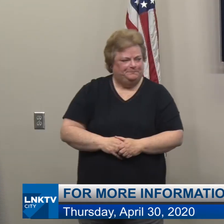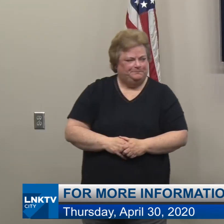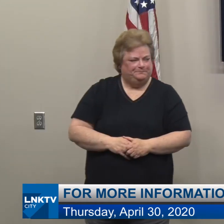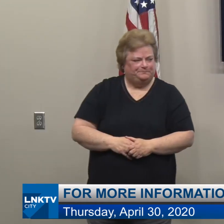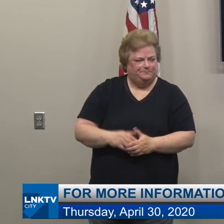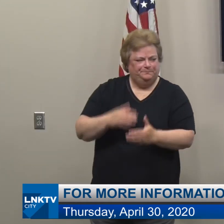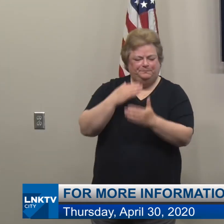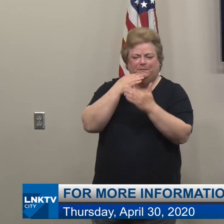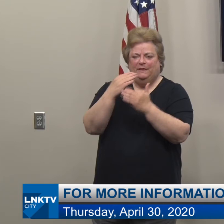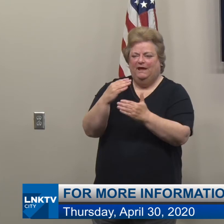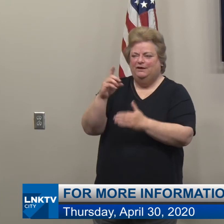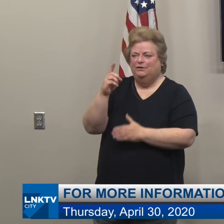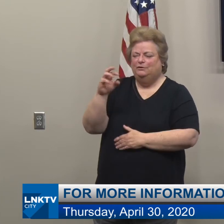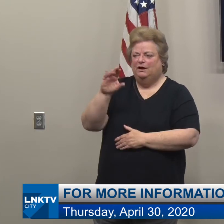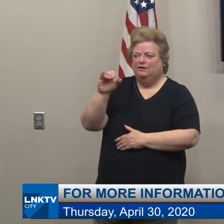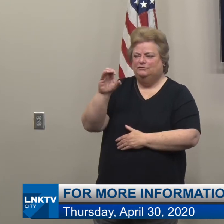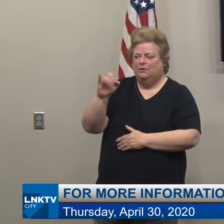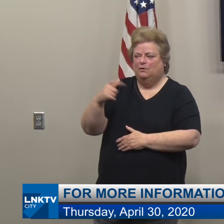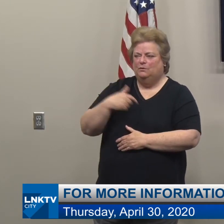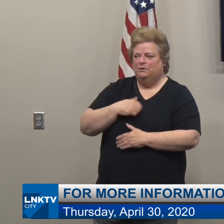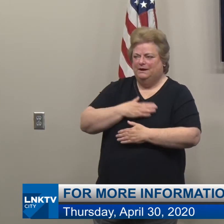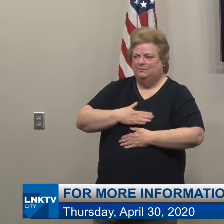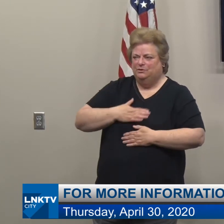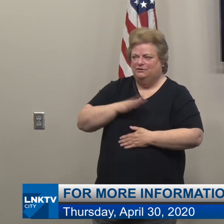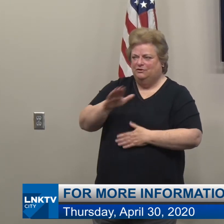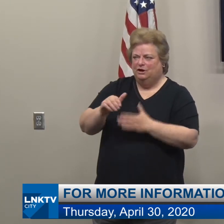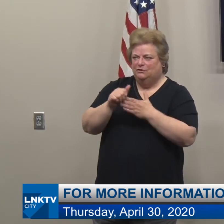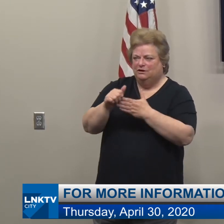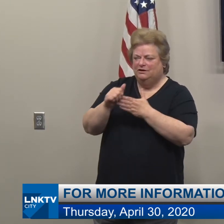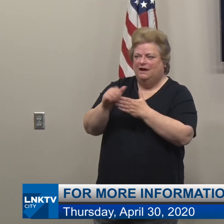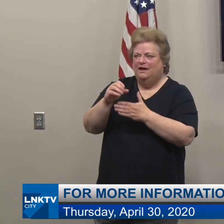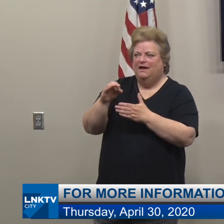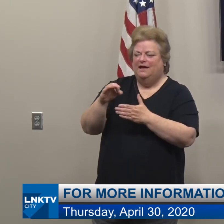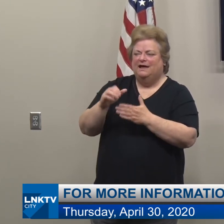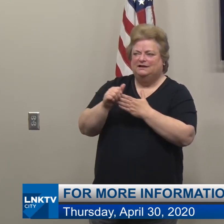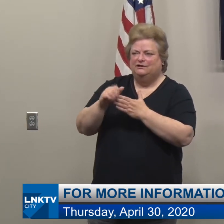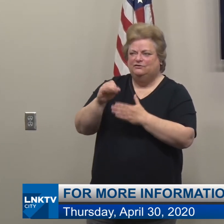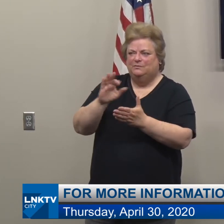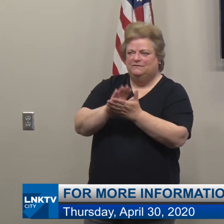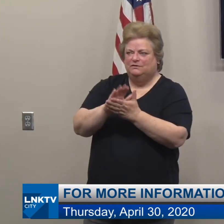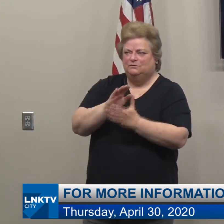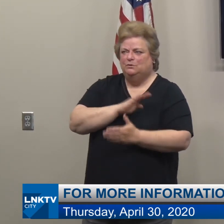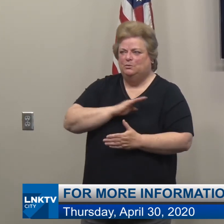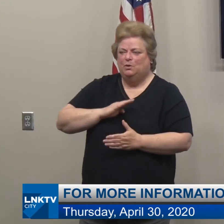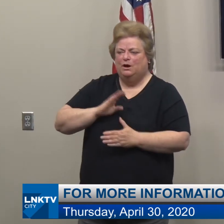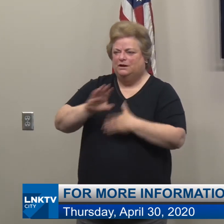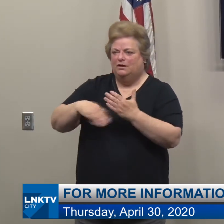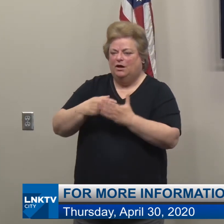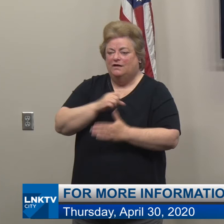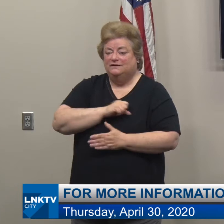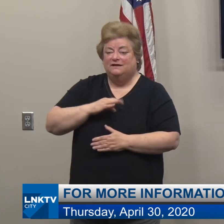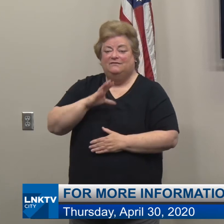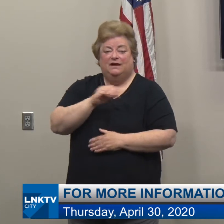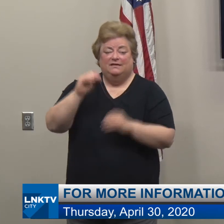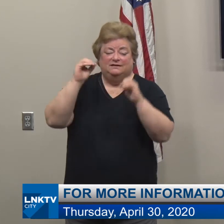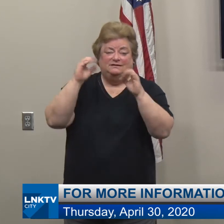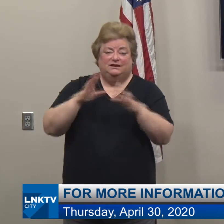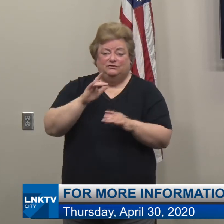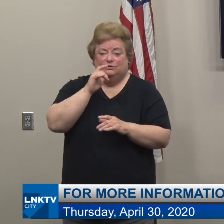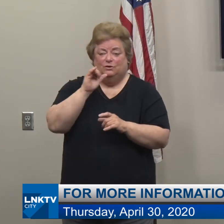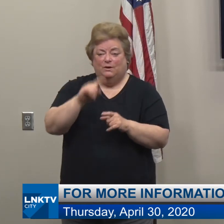Thank you so much, Dr. Joel. We appreciate your leadership, the leadership of the school board, and all of your staff and the teachers who are having